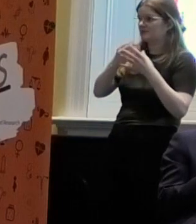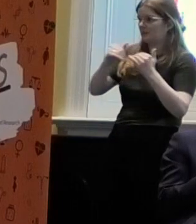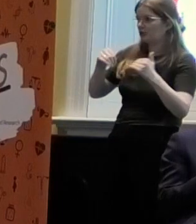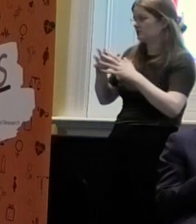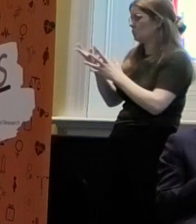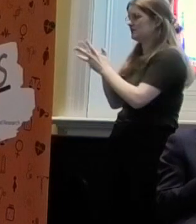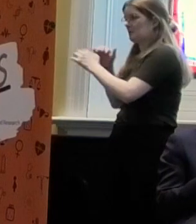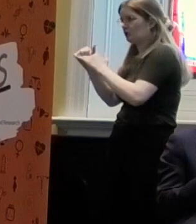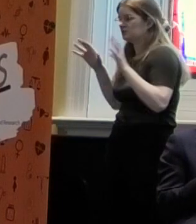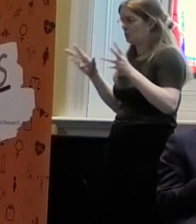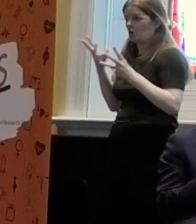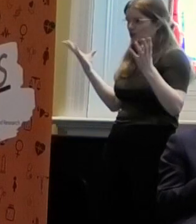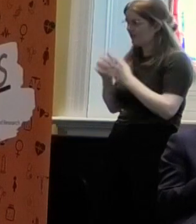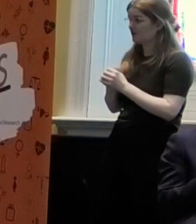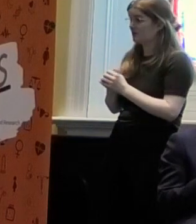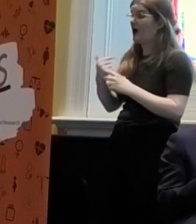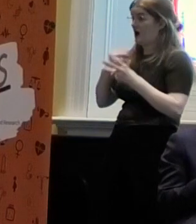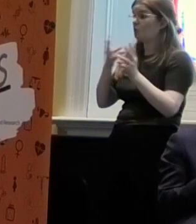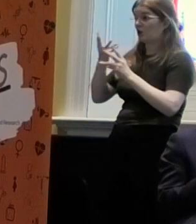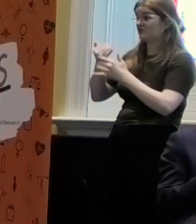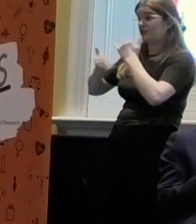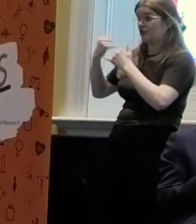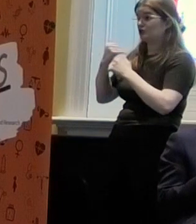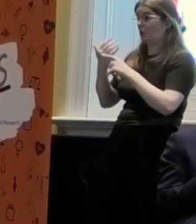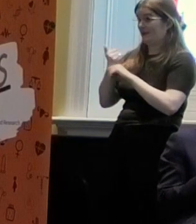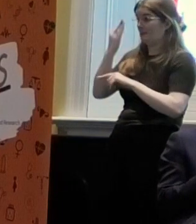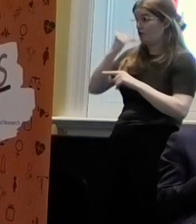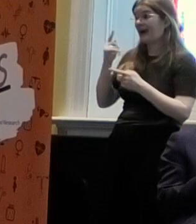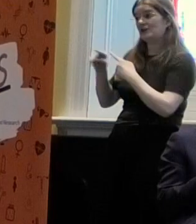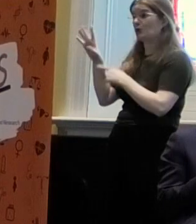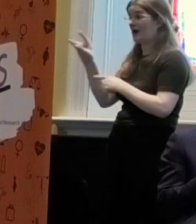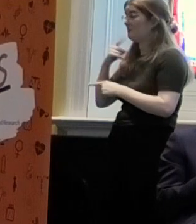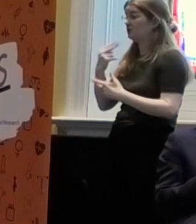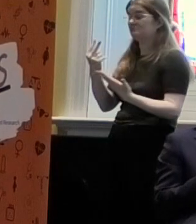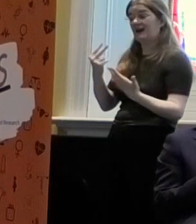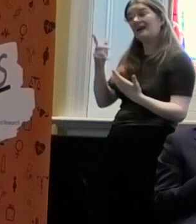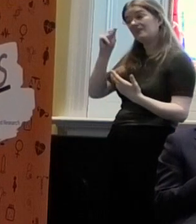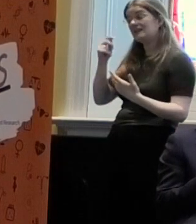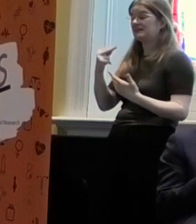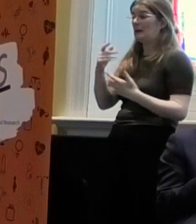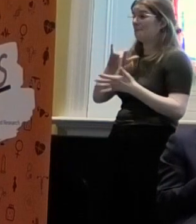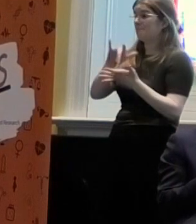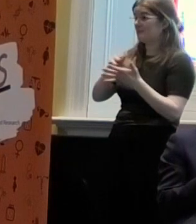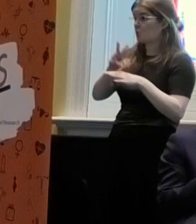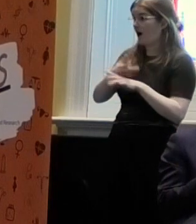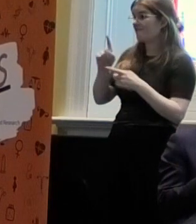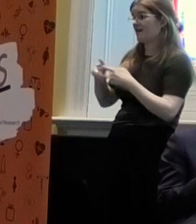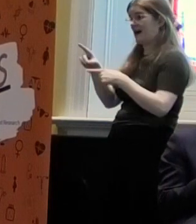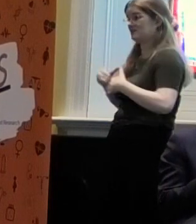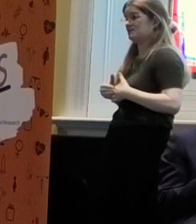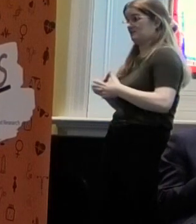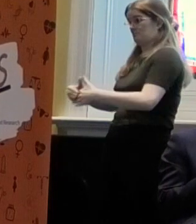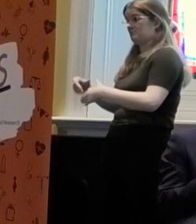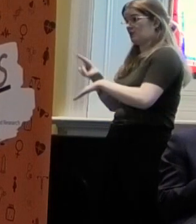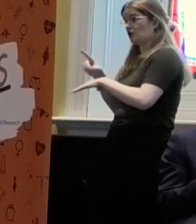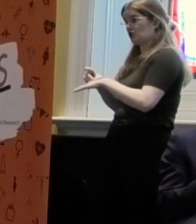worked for many years in the US. I know a lot of colleagues in the UK, and unfortunately, I think midwifery and obstetric care has become very